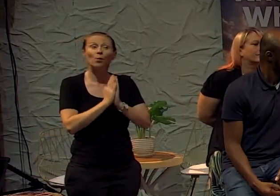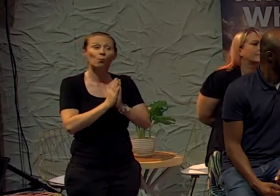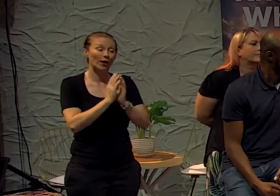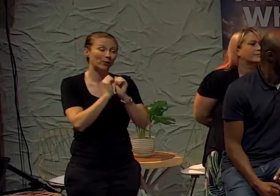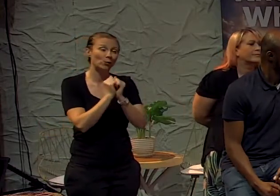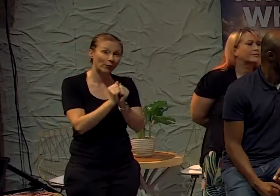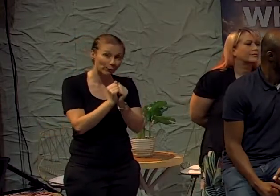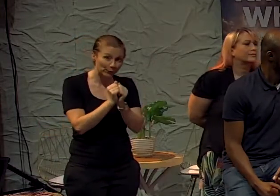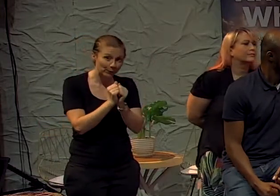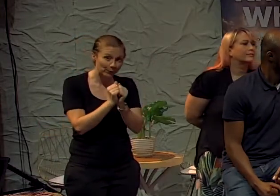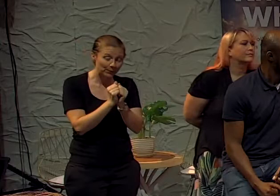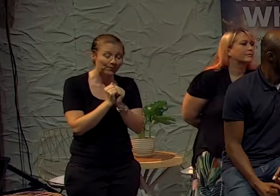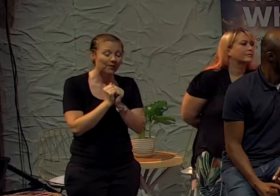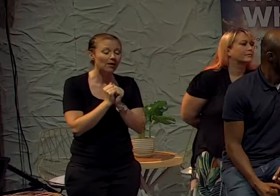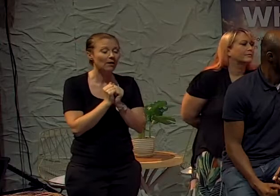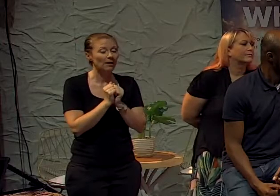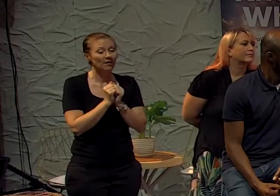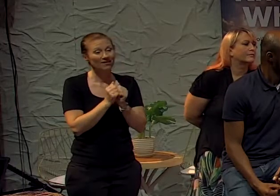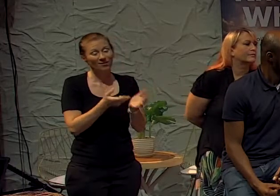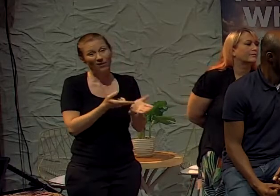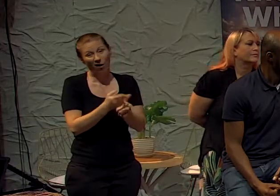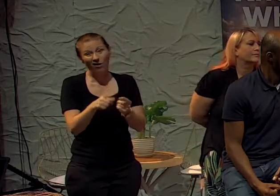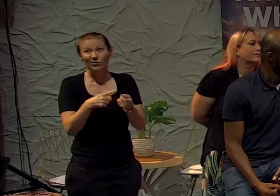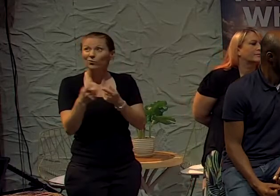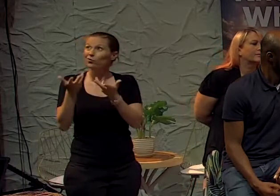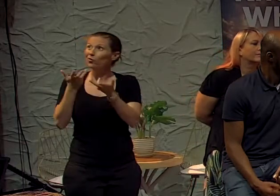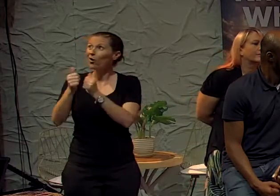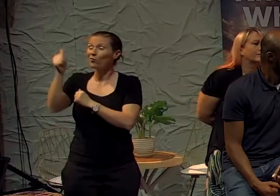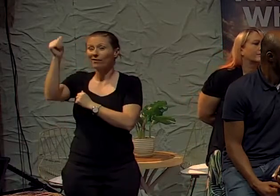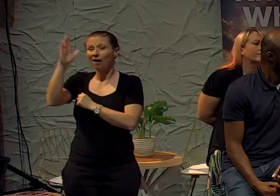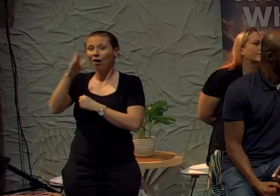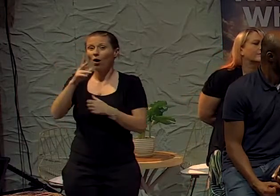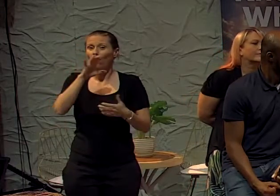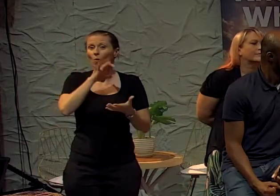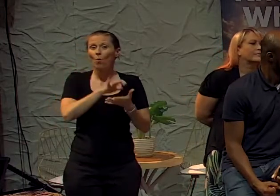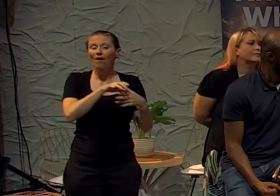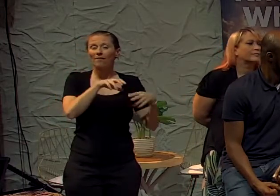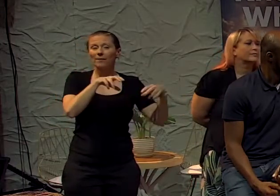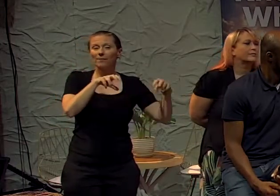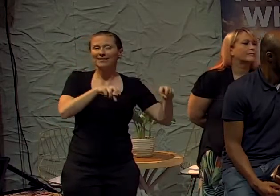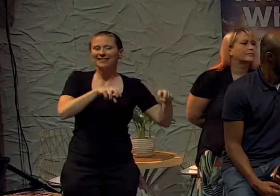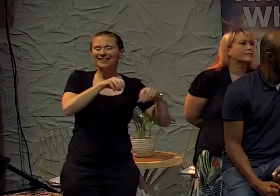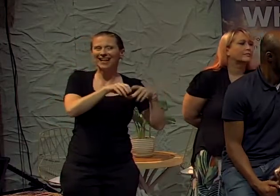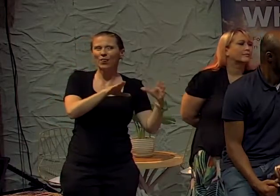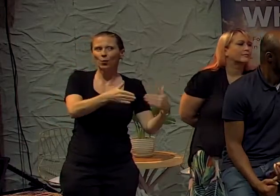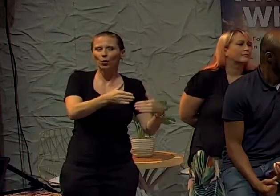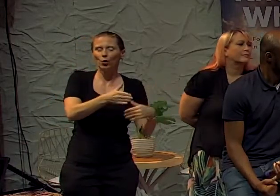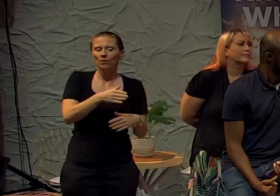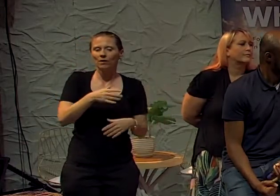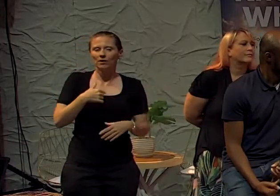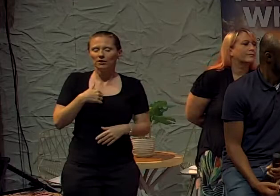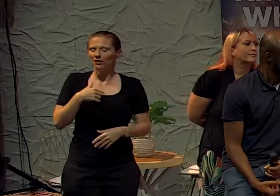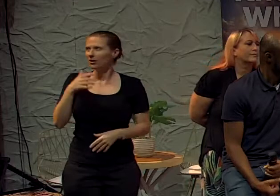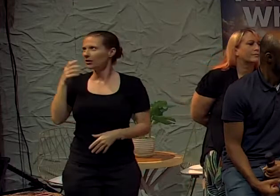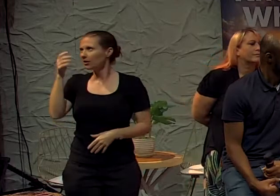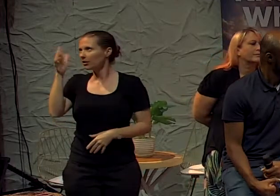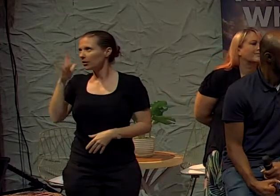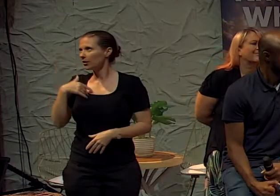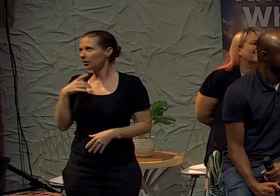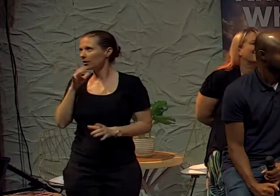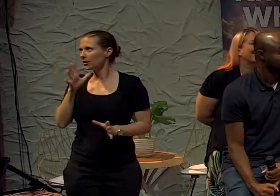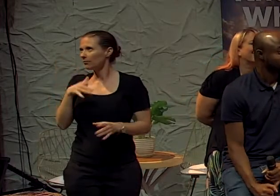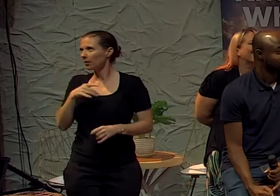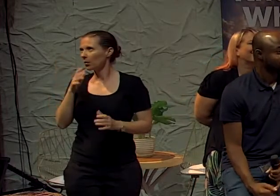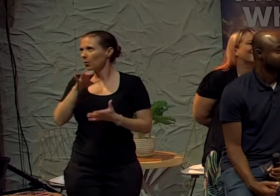together. And you can be honest when you're talking to God, even though your wife's sitting in the room, and vice versa. It's like, God, I hate my wife. Yeah,